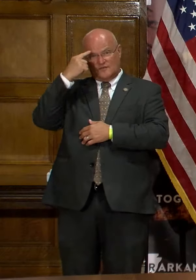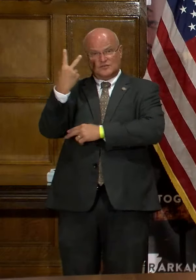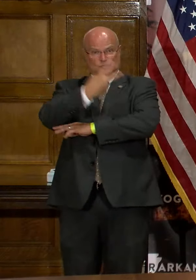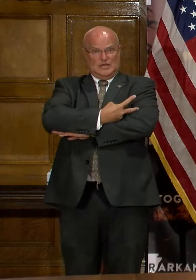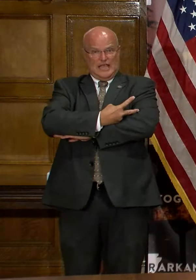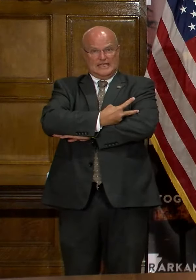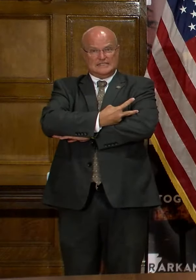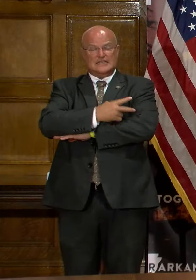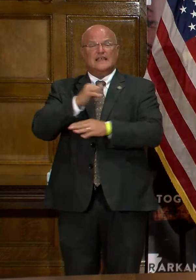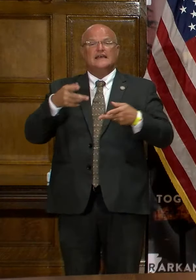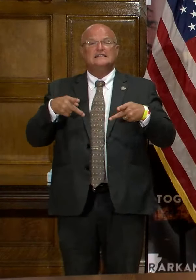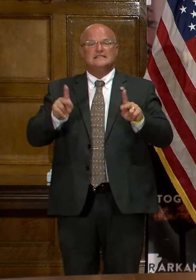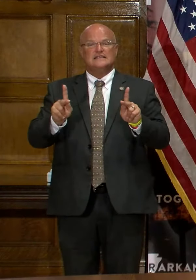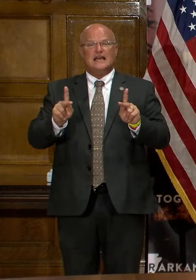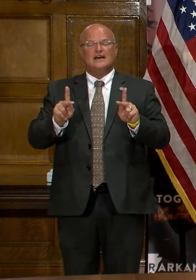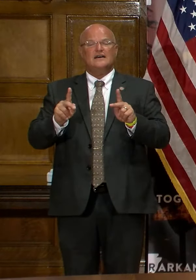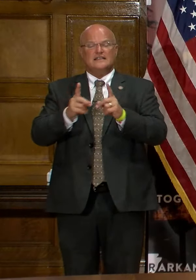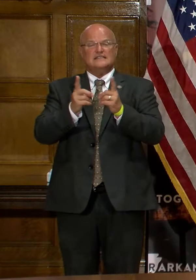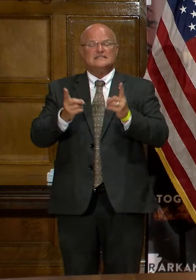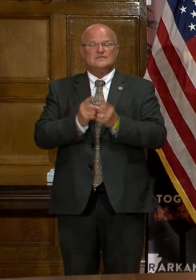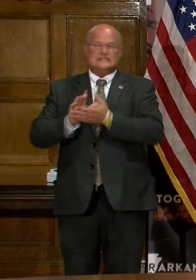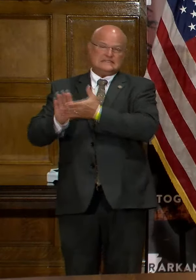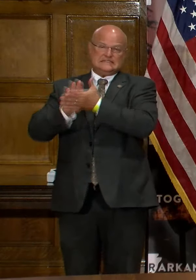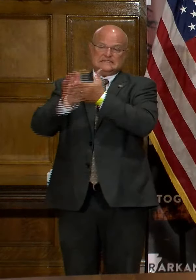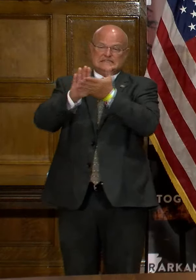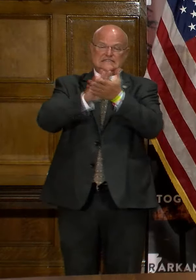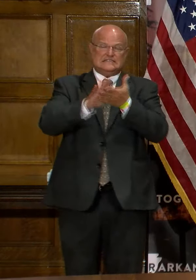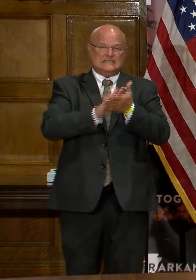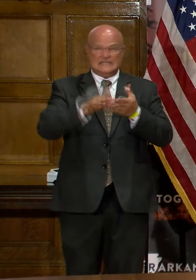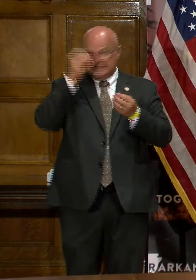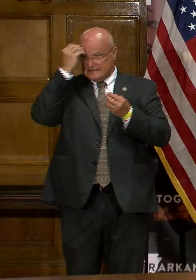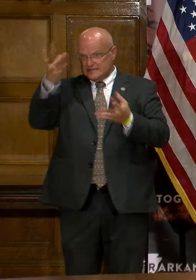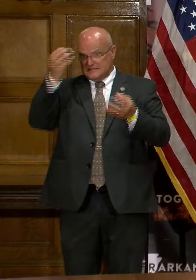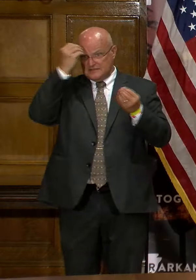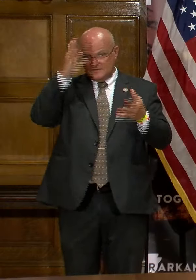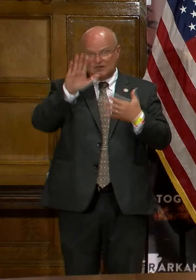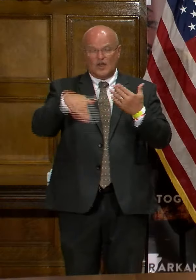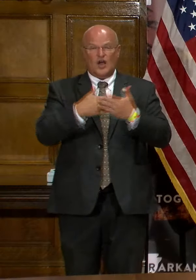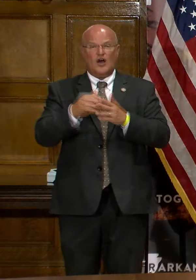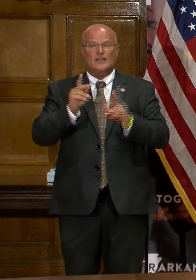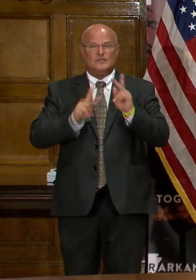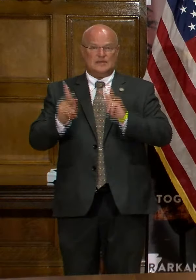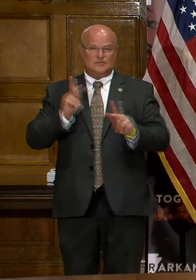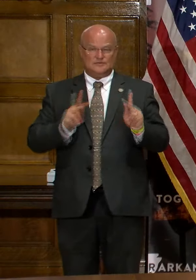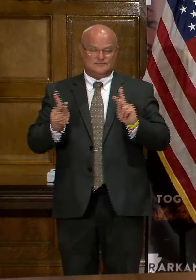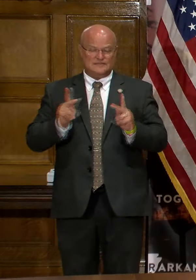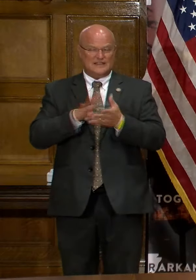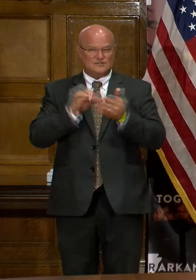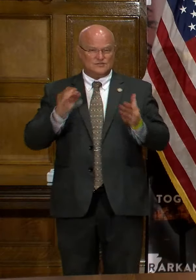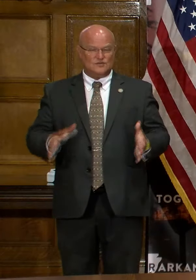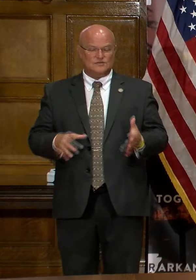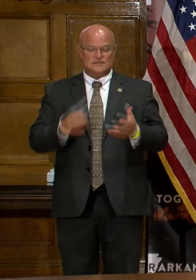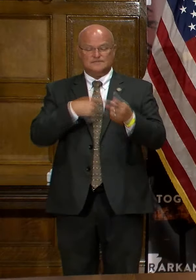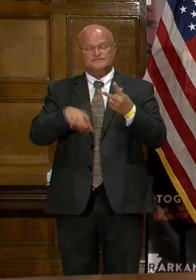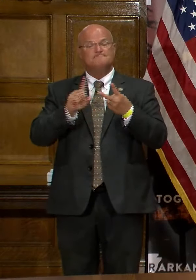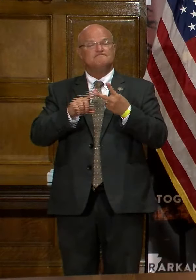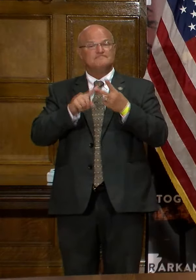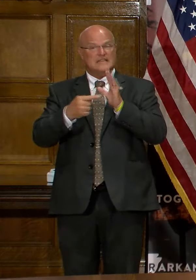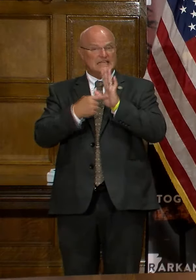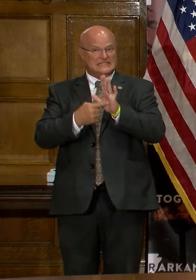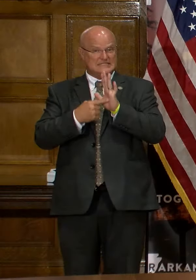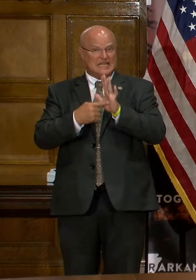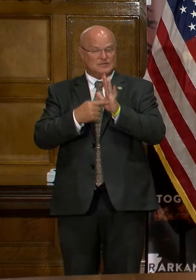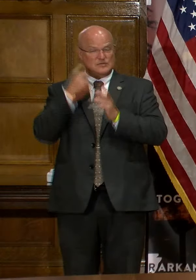And that is to allow the district time to do some cleaning and notification to all of the affected students. Another example